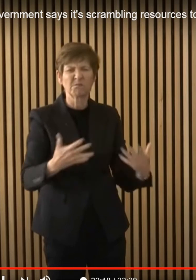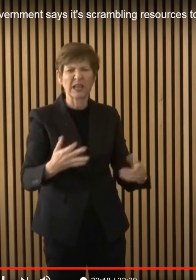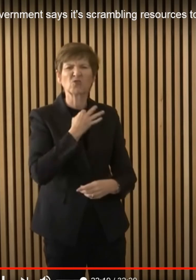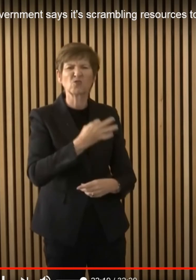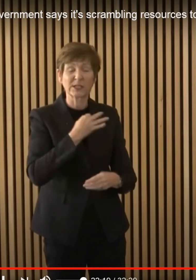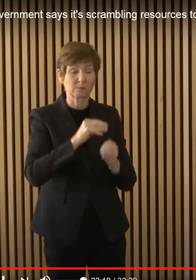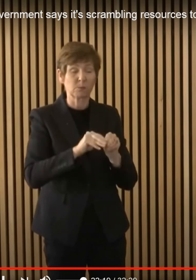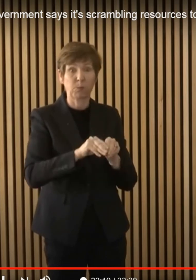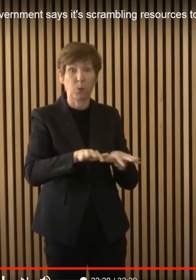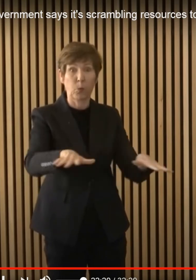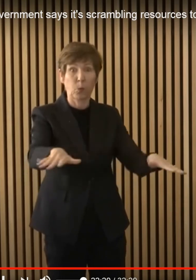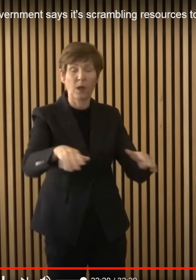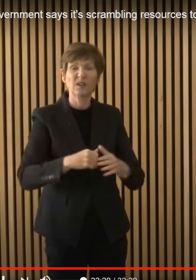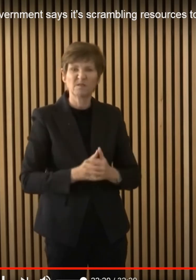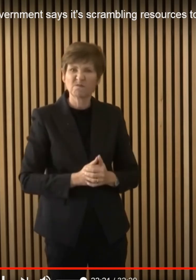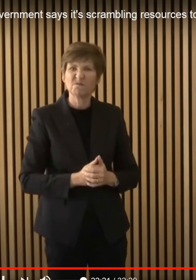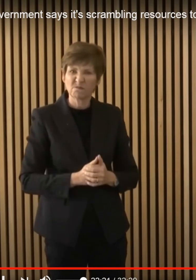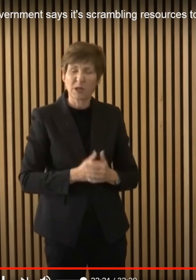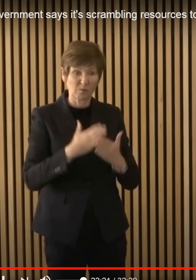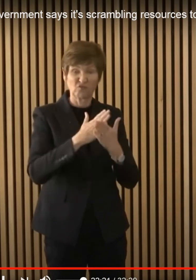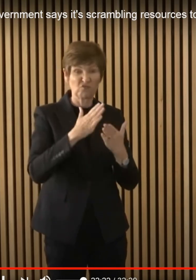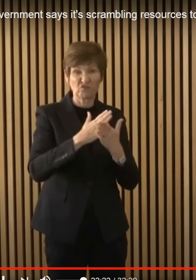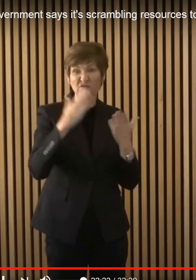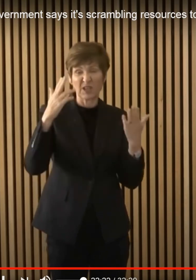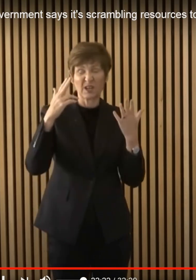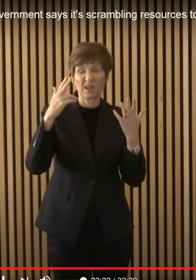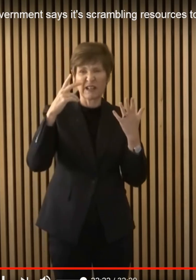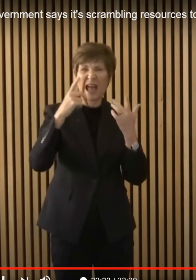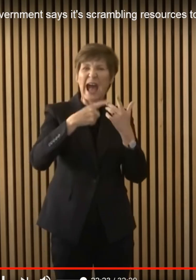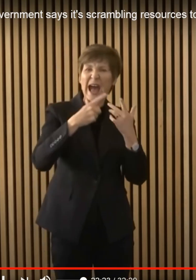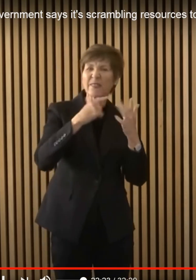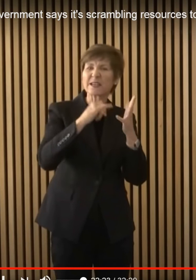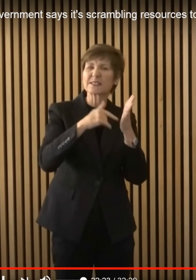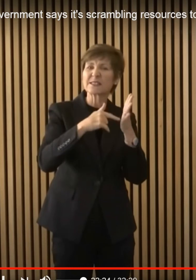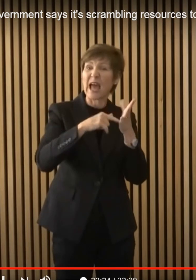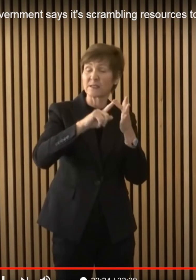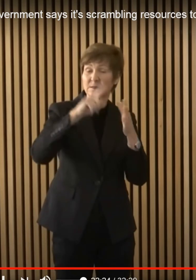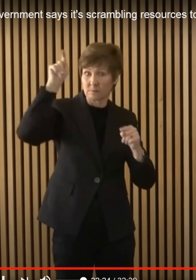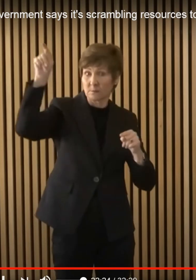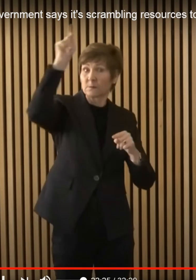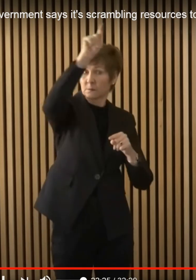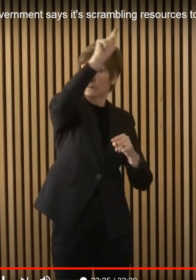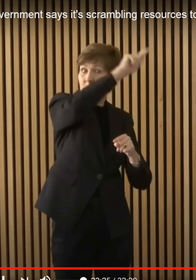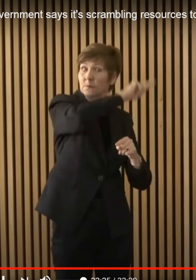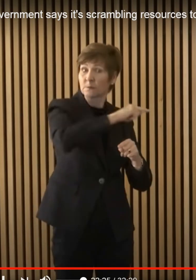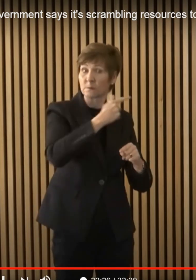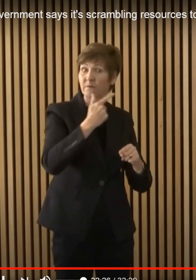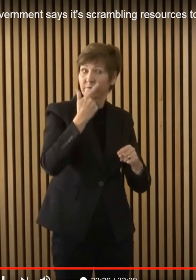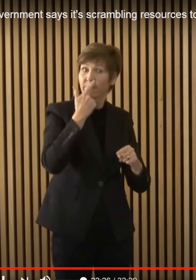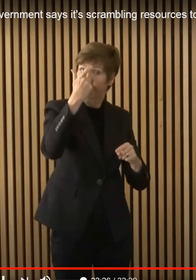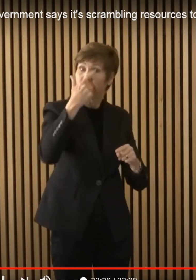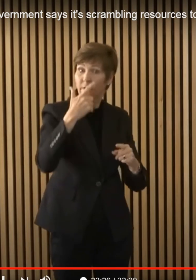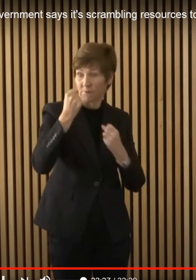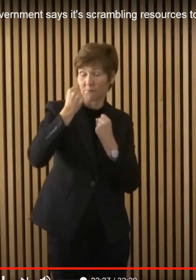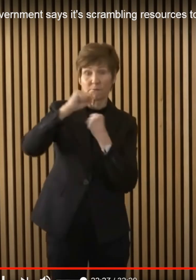of Victoria we've been able to protect and to prevent against this. But where there is major infection, then that